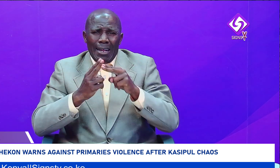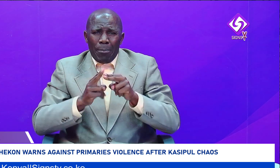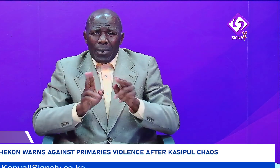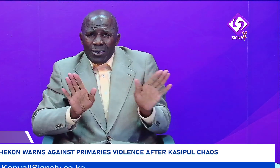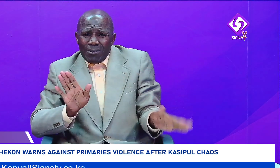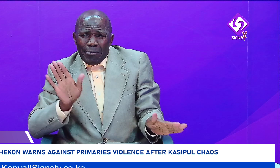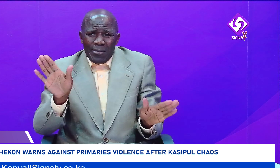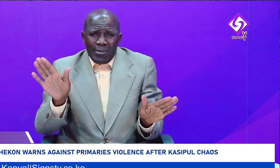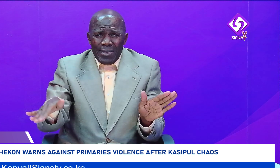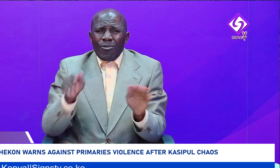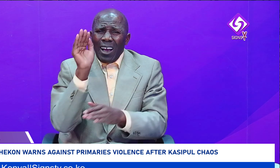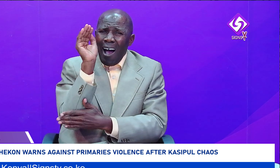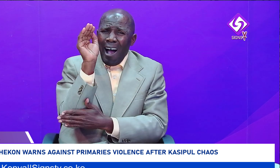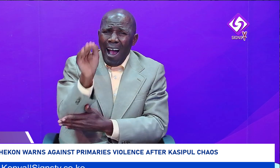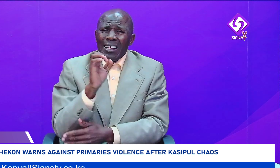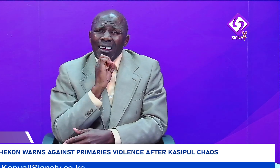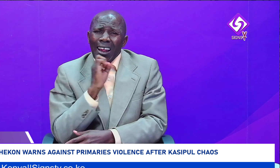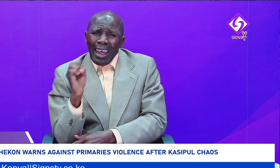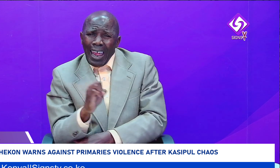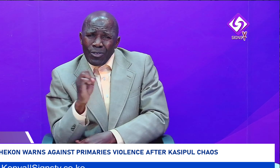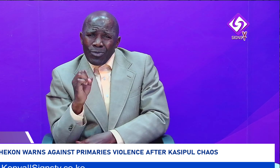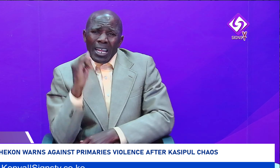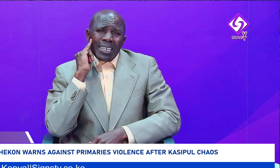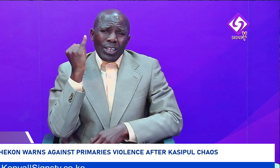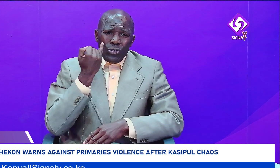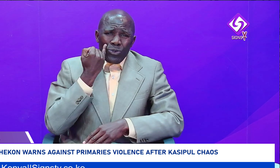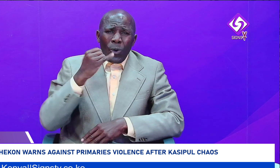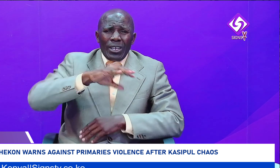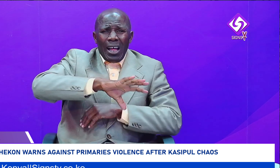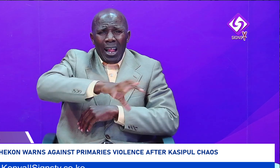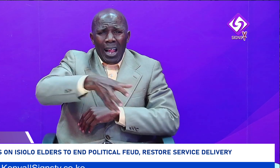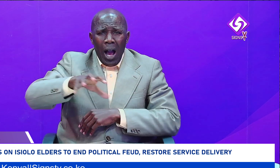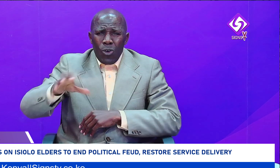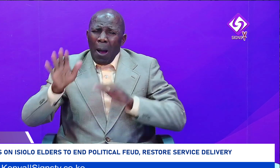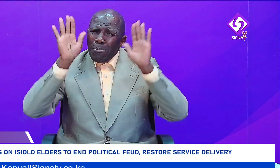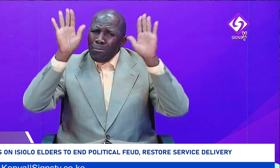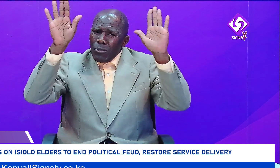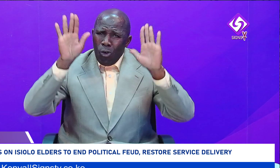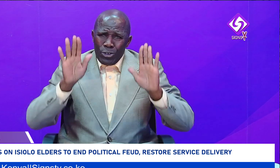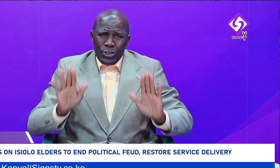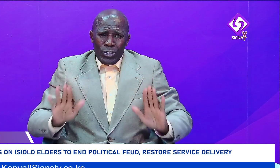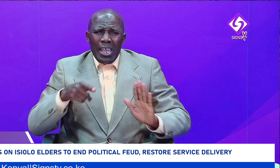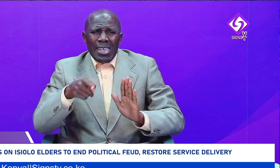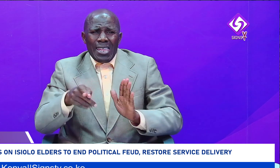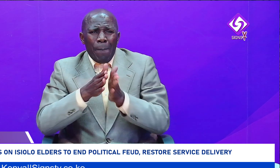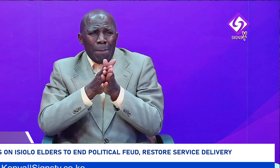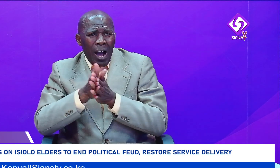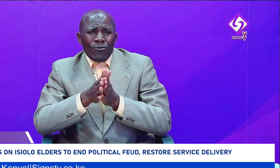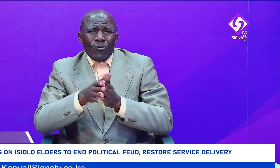Moving on to other news, Deputy President Kithure Kindiki has asked the elders in